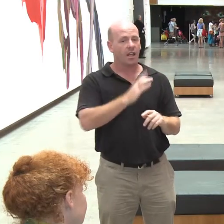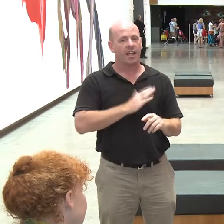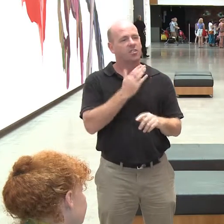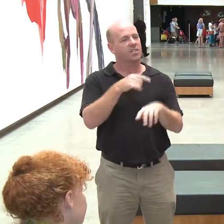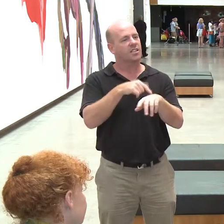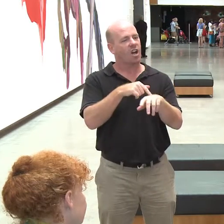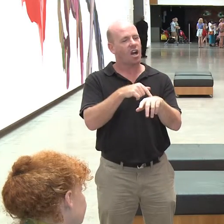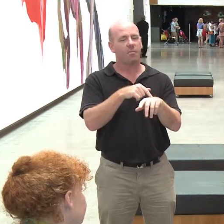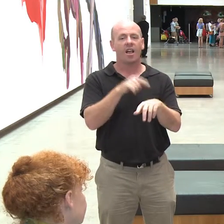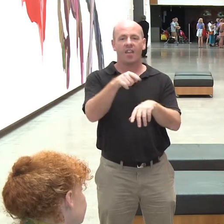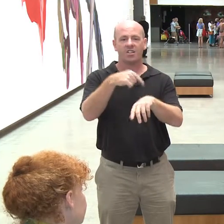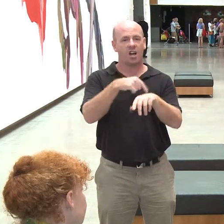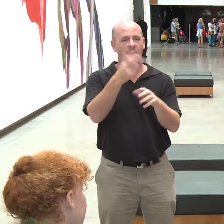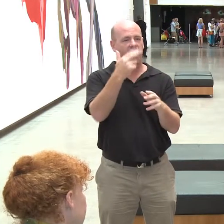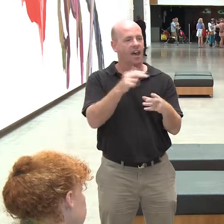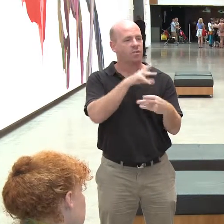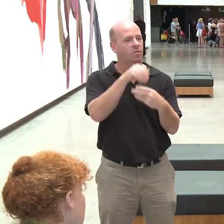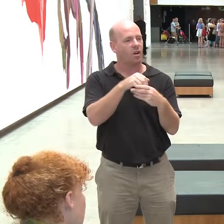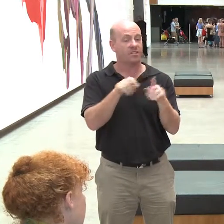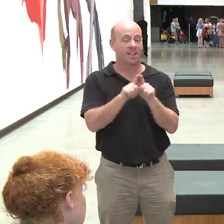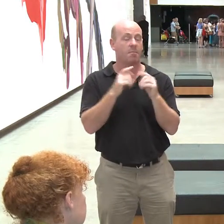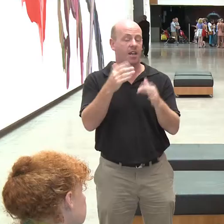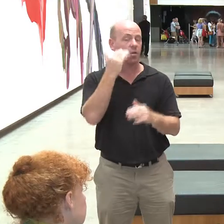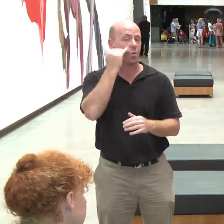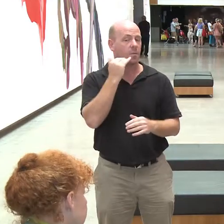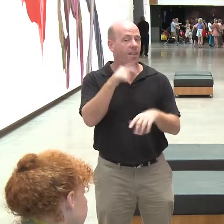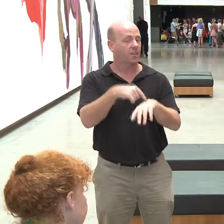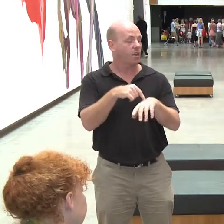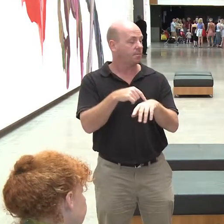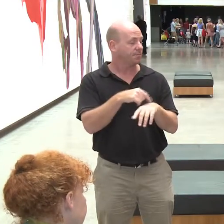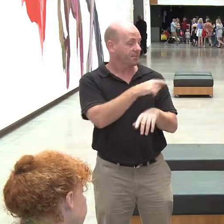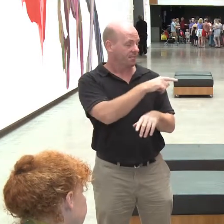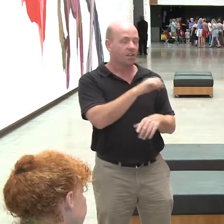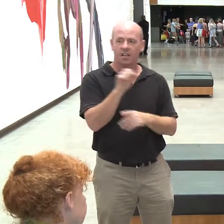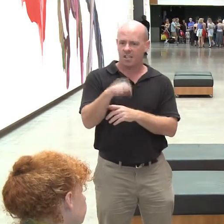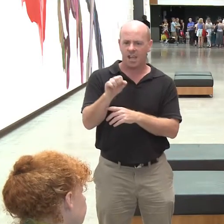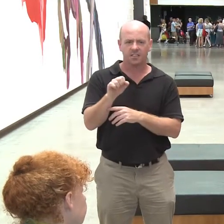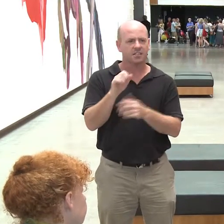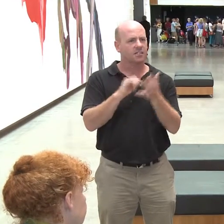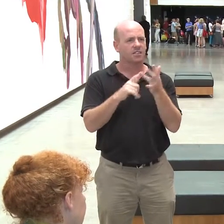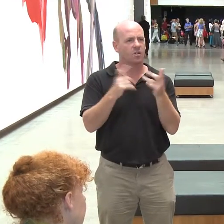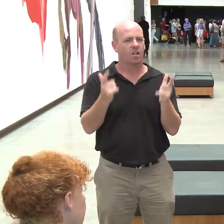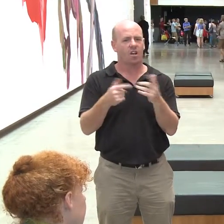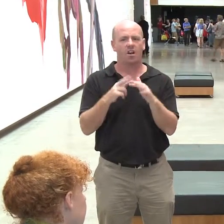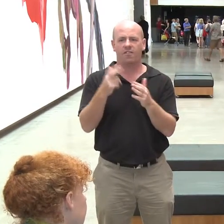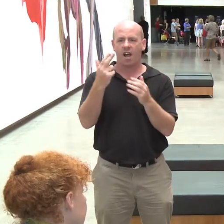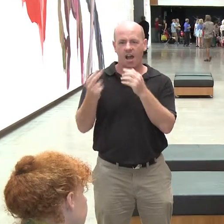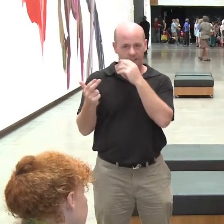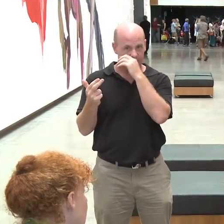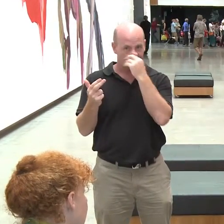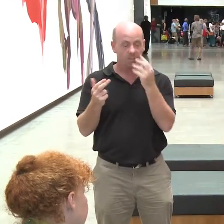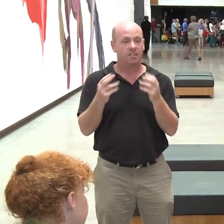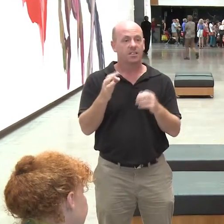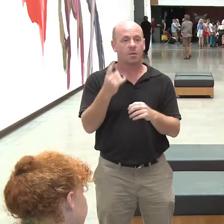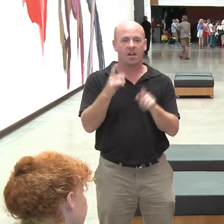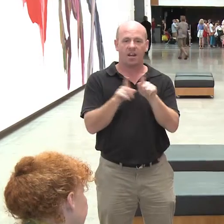those artists were involved yes. in it, including many women, actually. Yes. Yes. So, I mean, there are a lot of there are a lot of artists. Someone